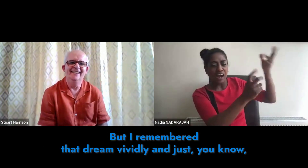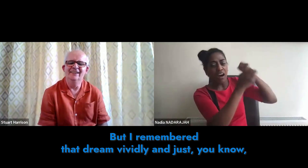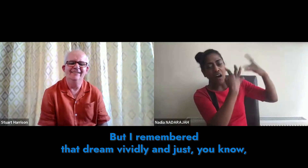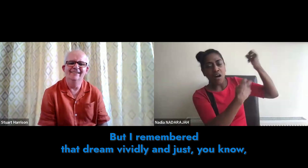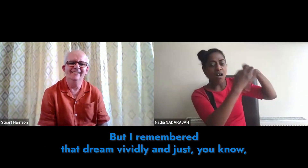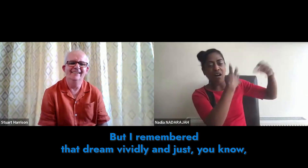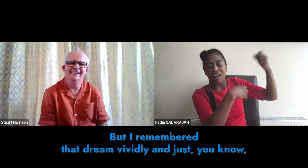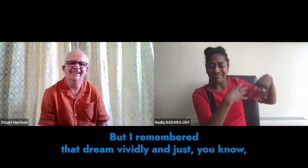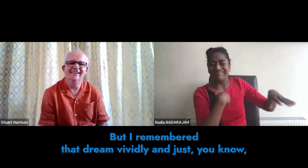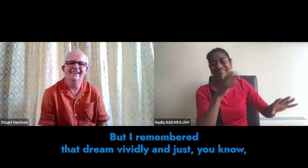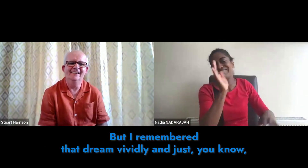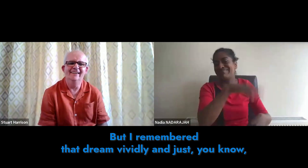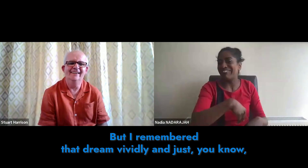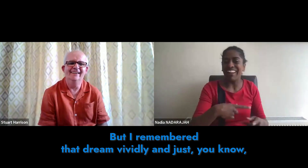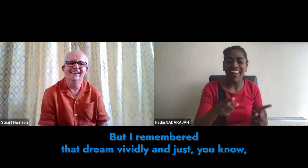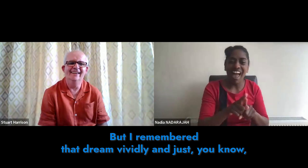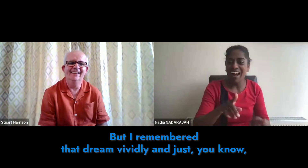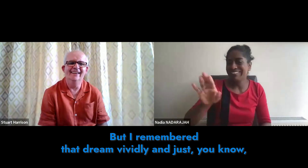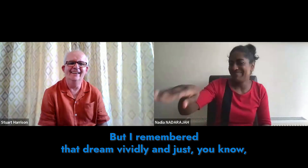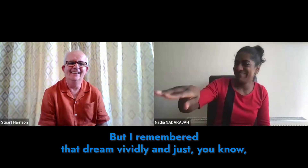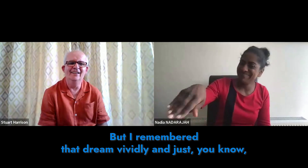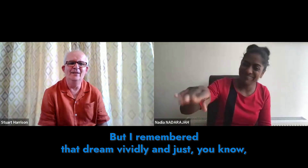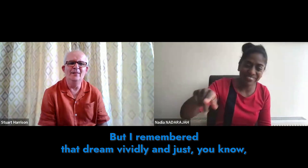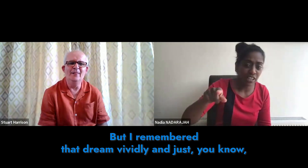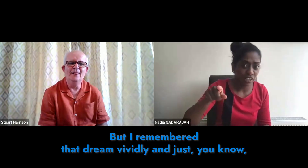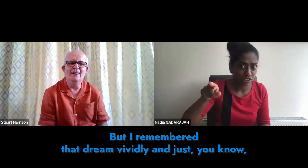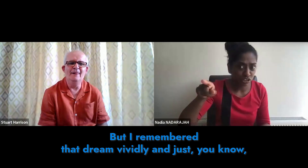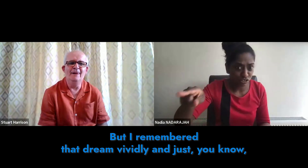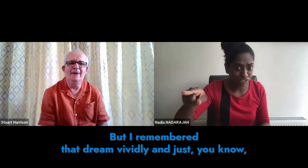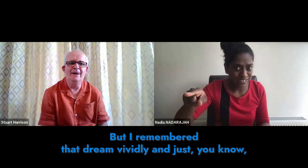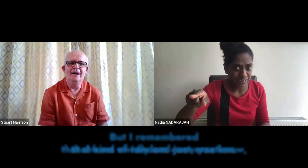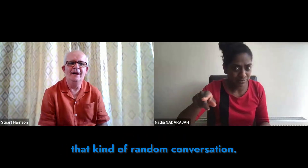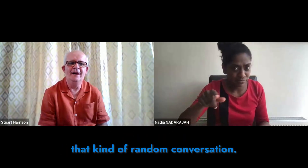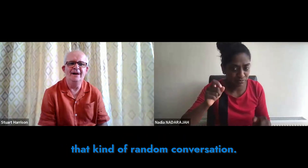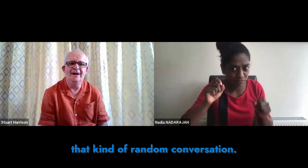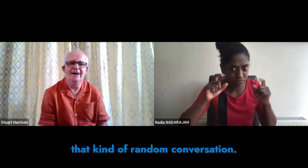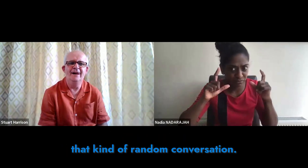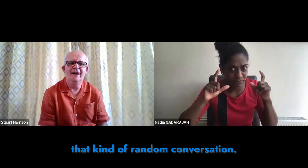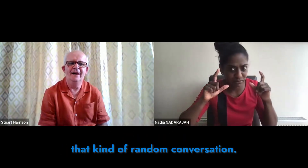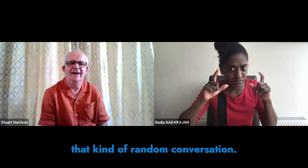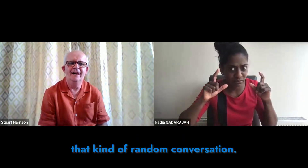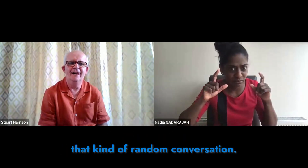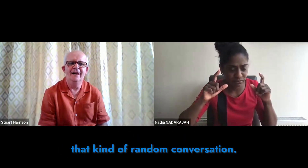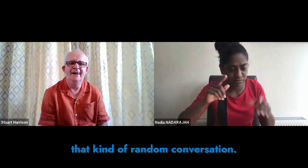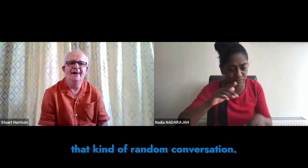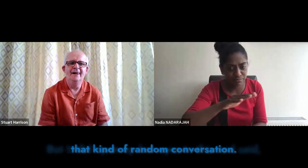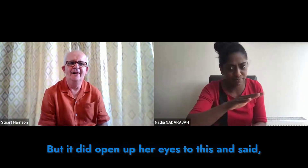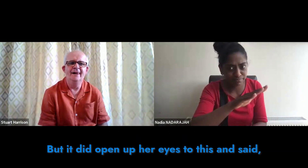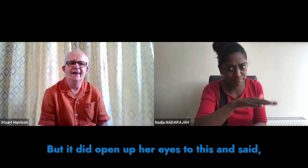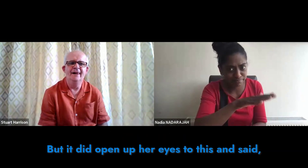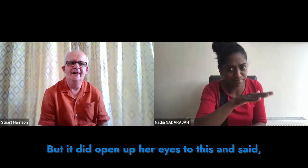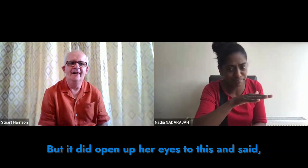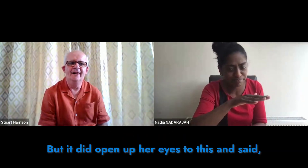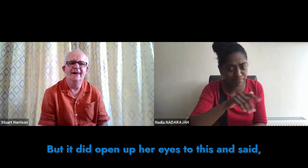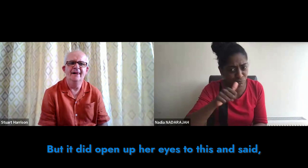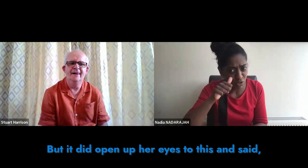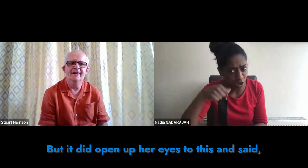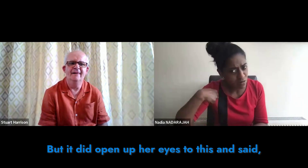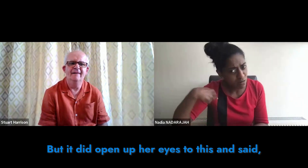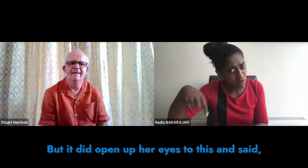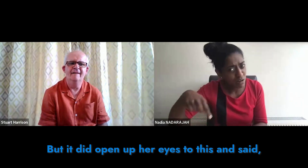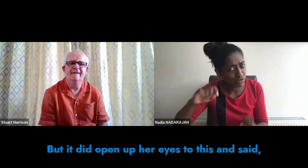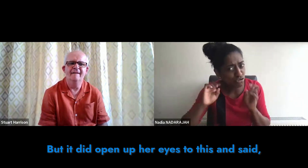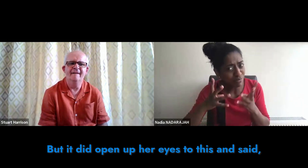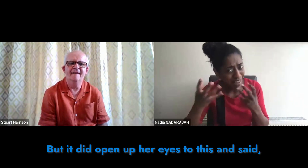that dream vividly. And just, that kind of random conversation. But it did open up